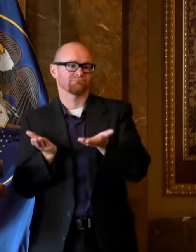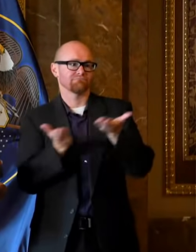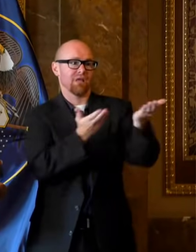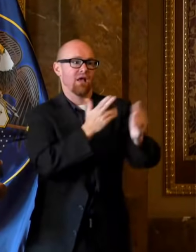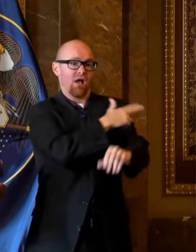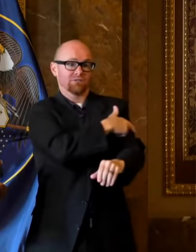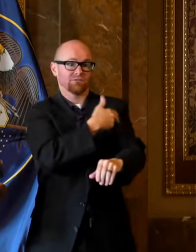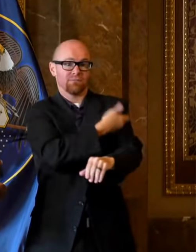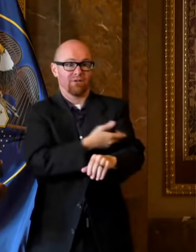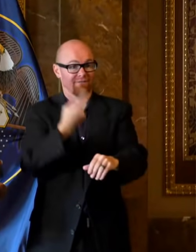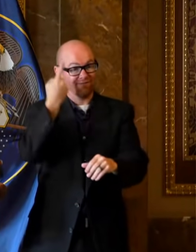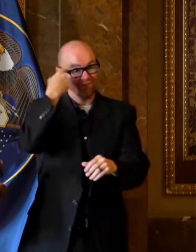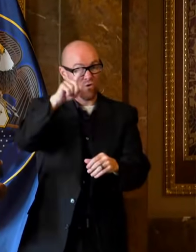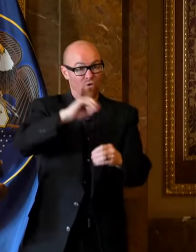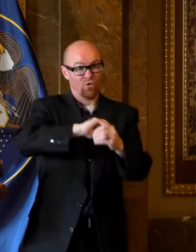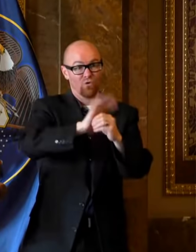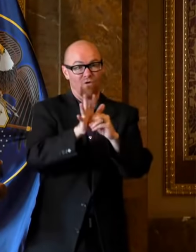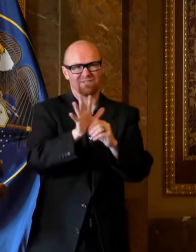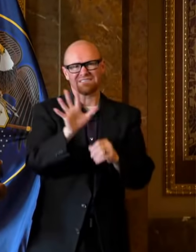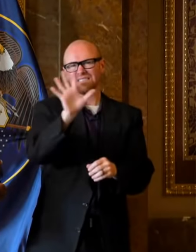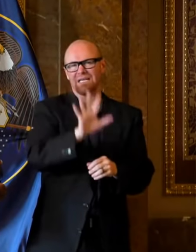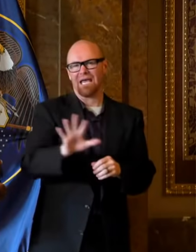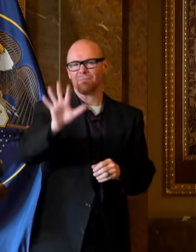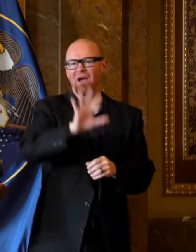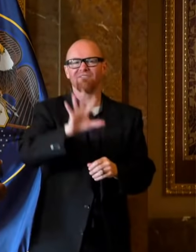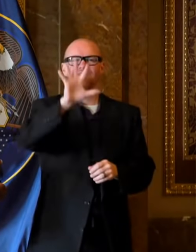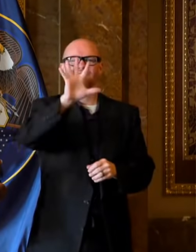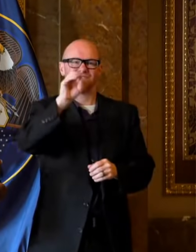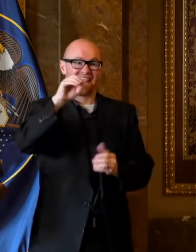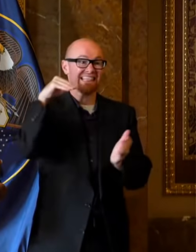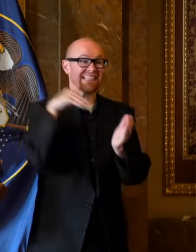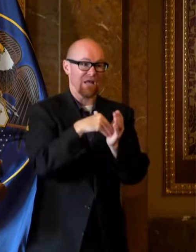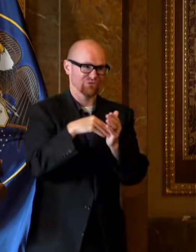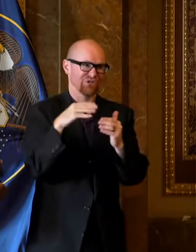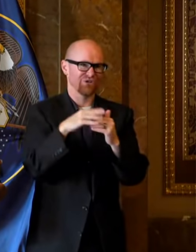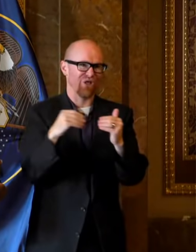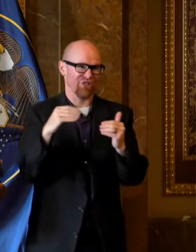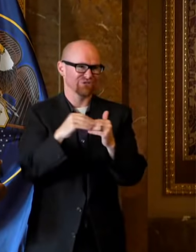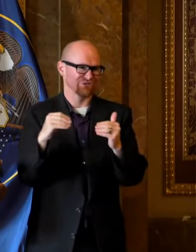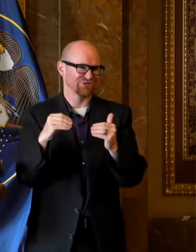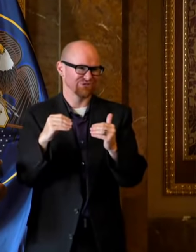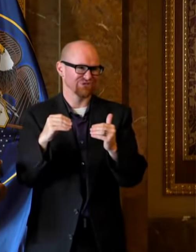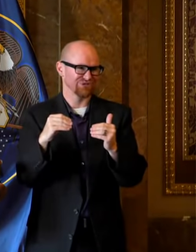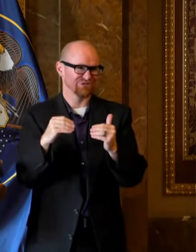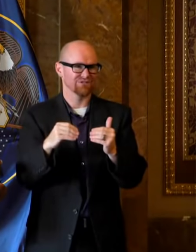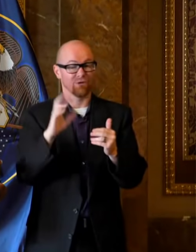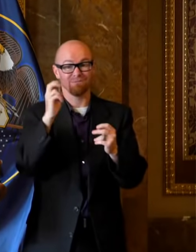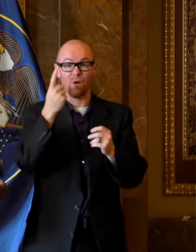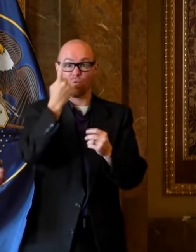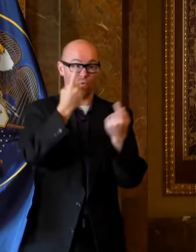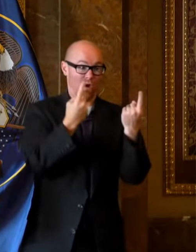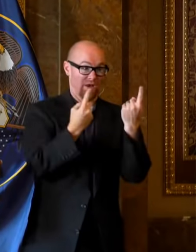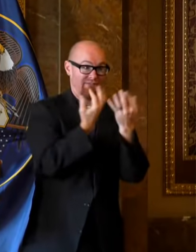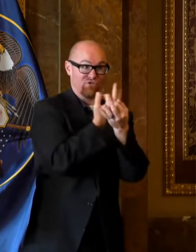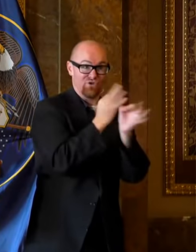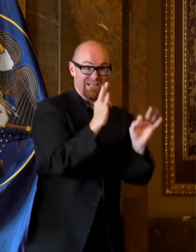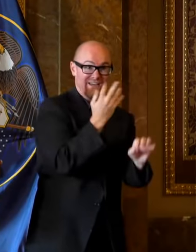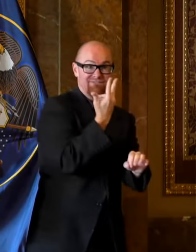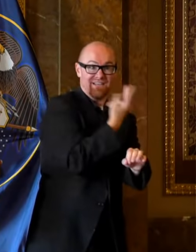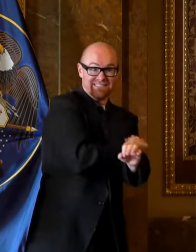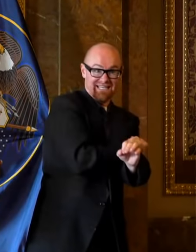for COVID is north of $50,000. And so a free vaccine